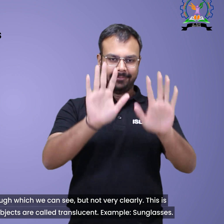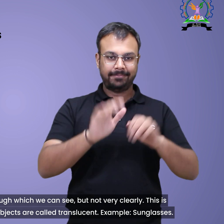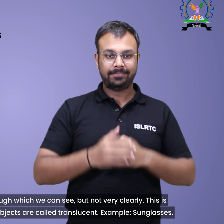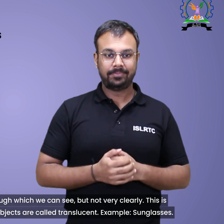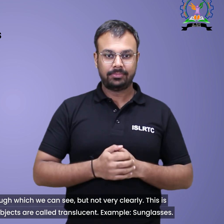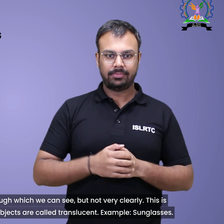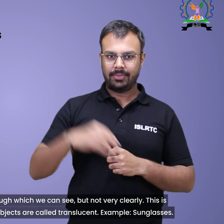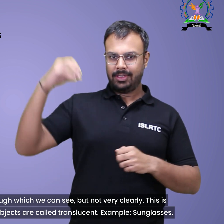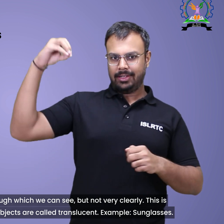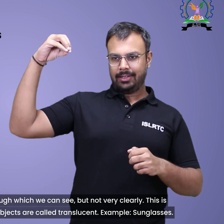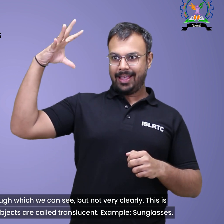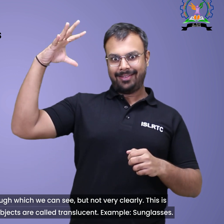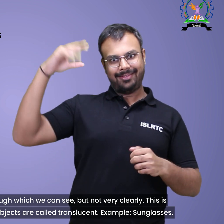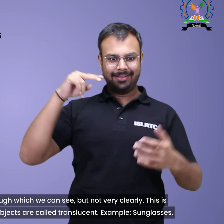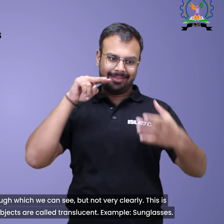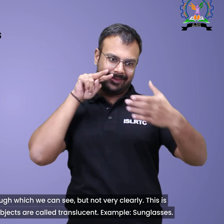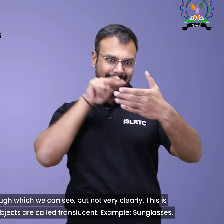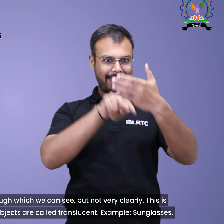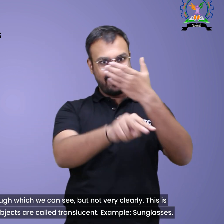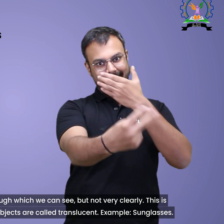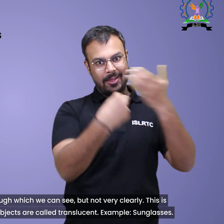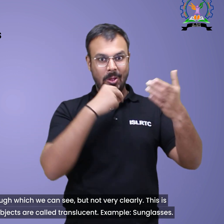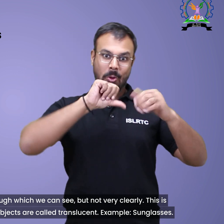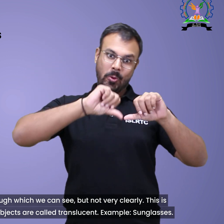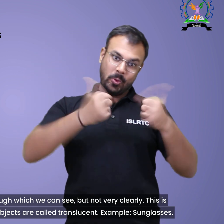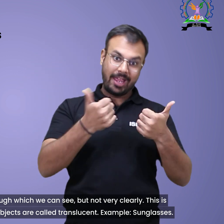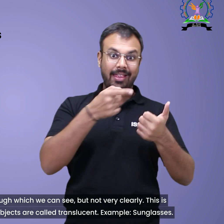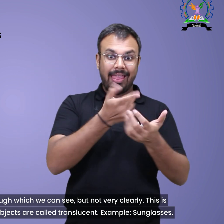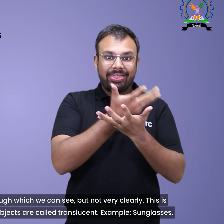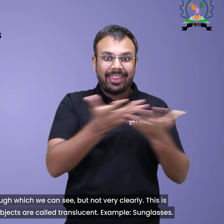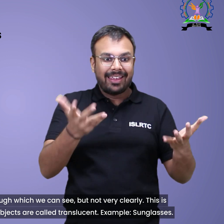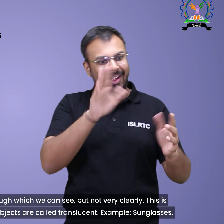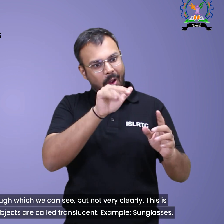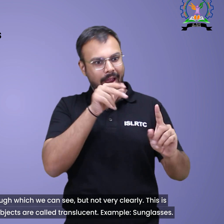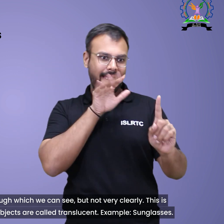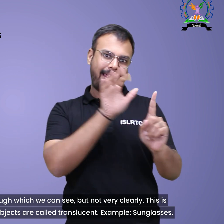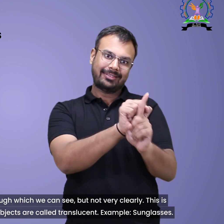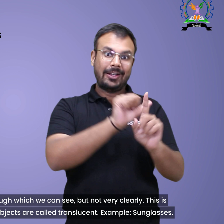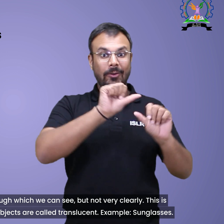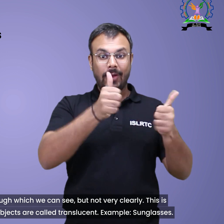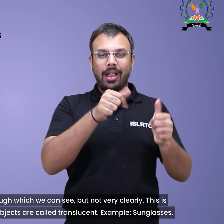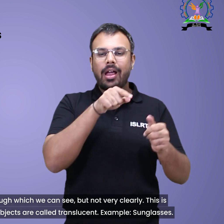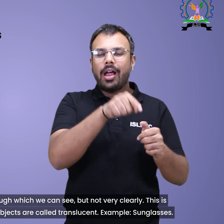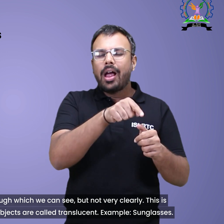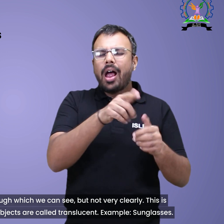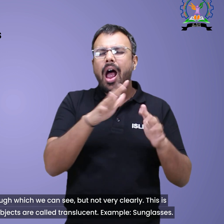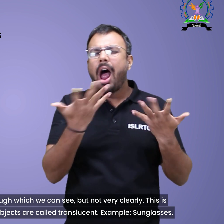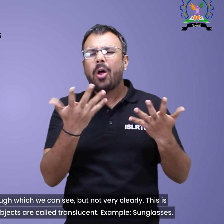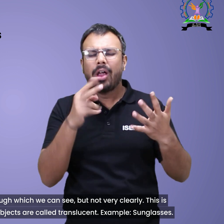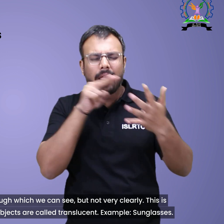passes through. These objects are called translucent. Example: sunglasses.